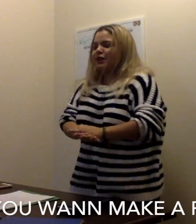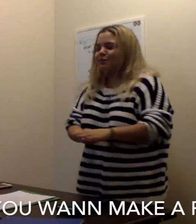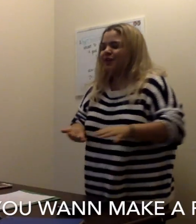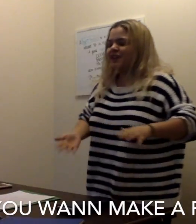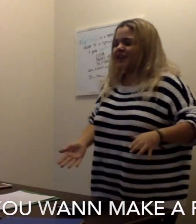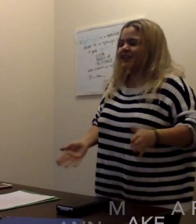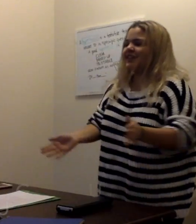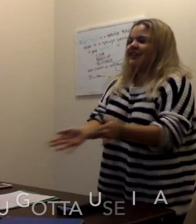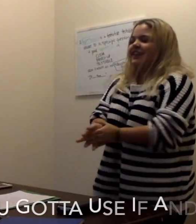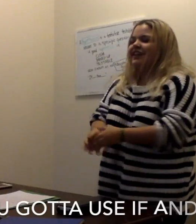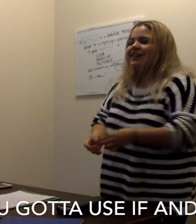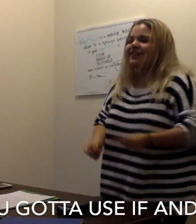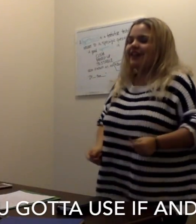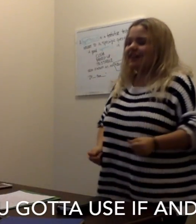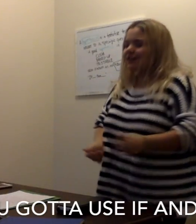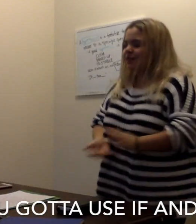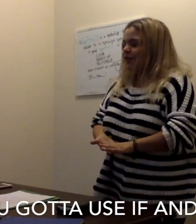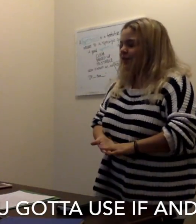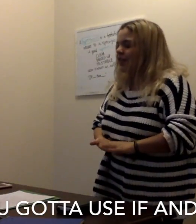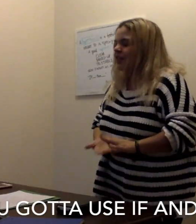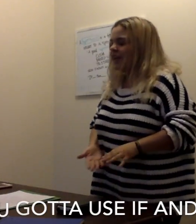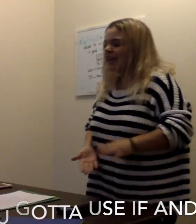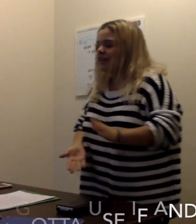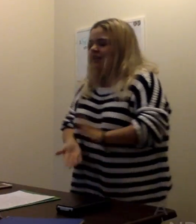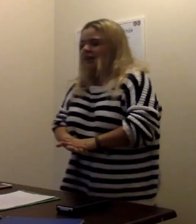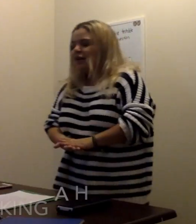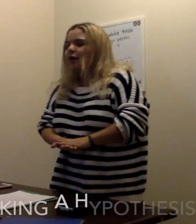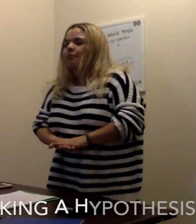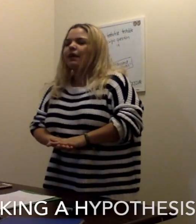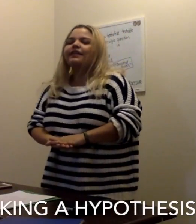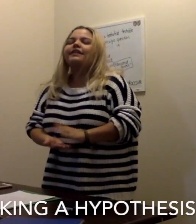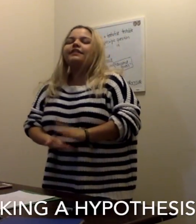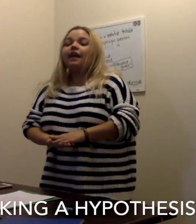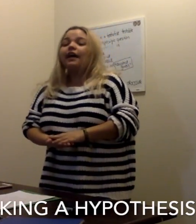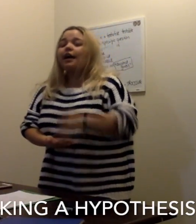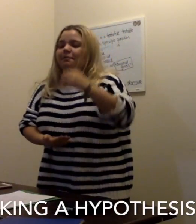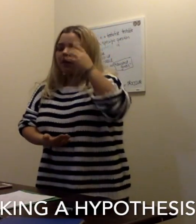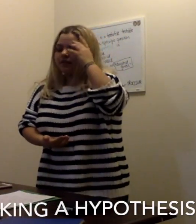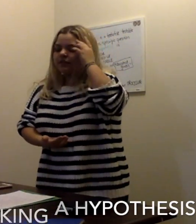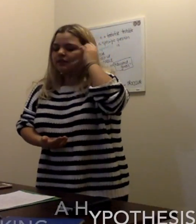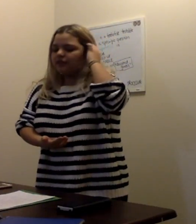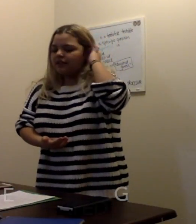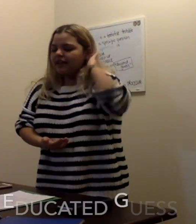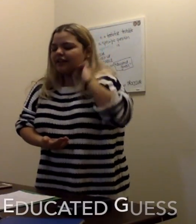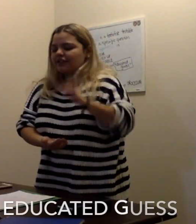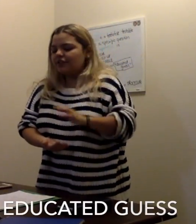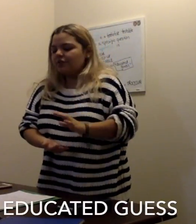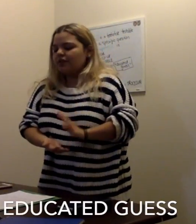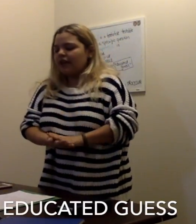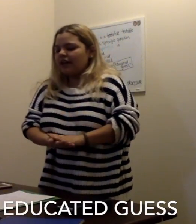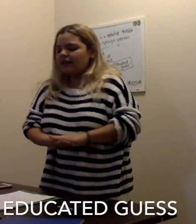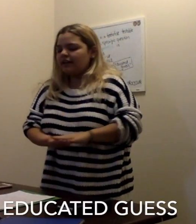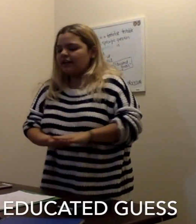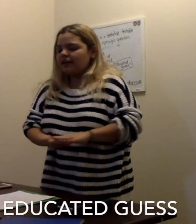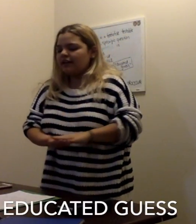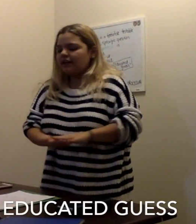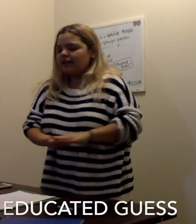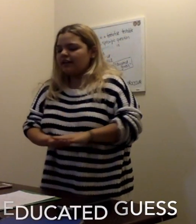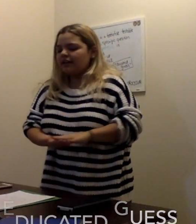a prediction, you gotta use if and then. Making a hypothesis, an educated guess.